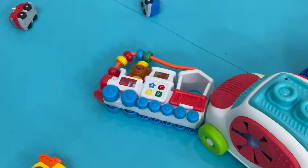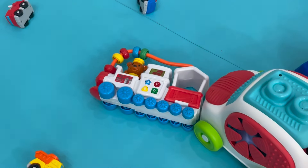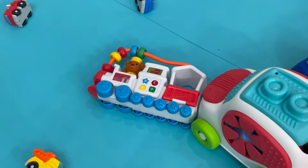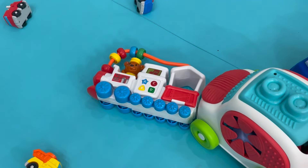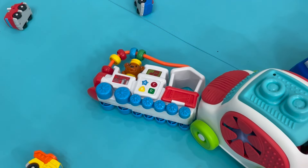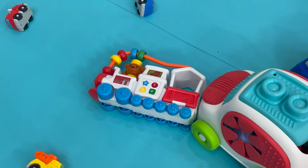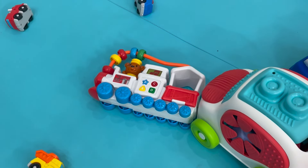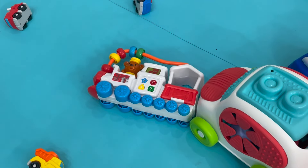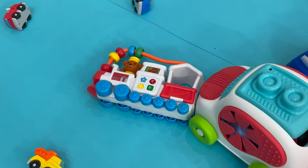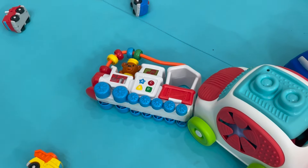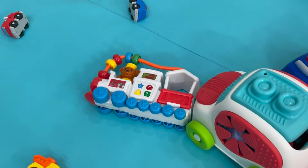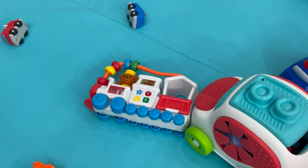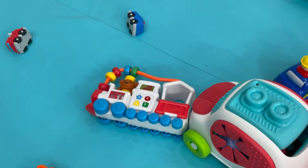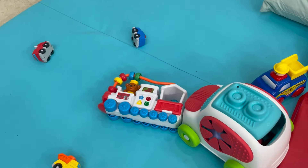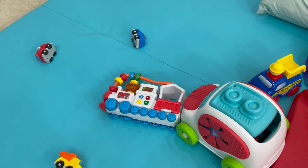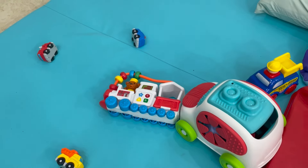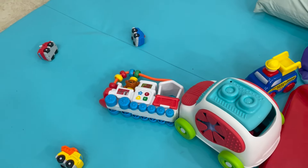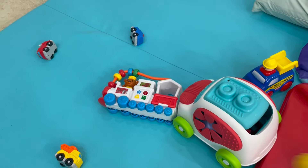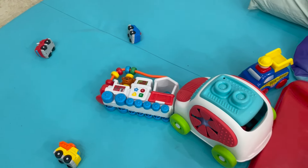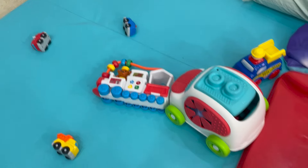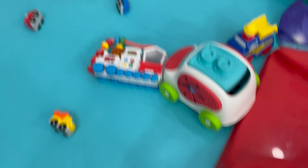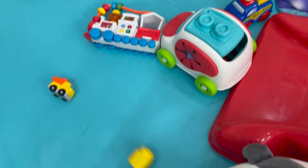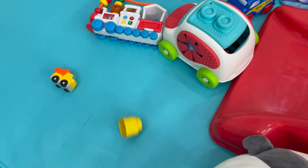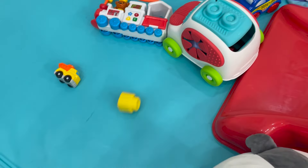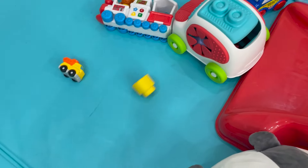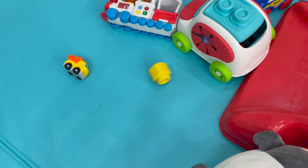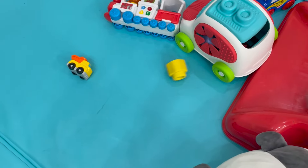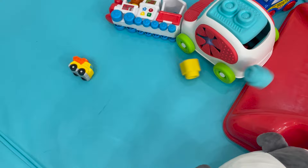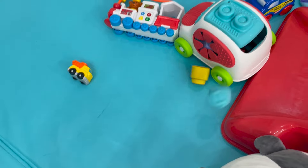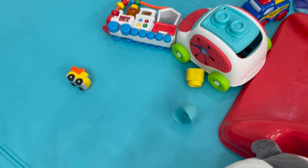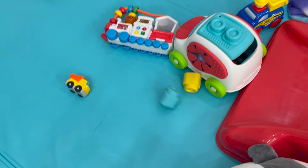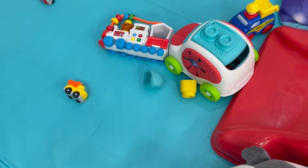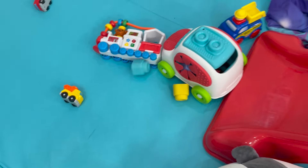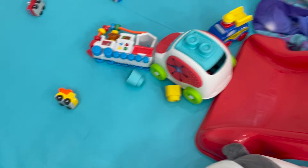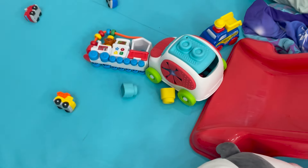Wow! Somebody needs to call traffic control. Oh! Oh!